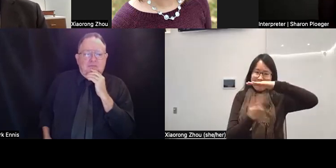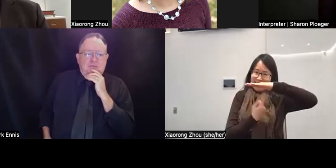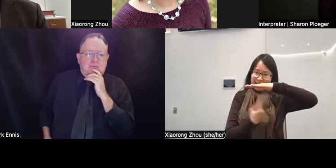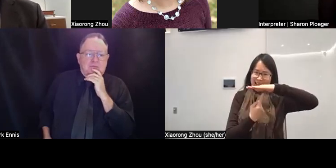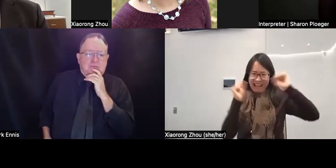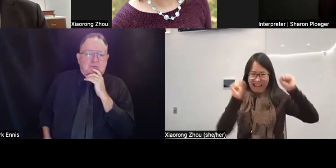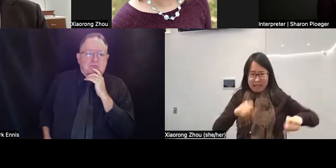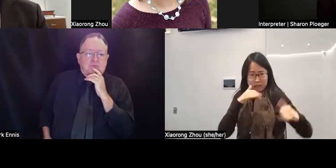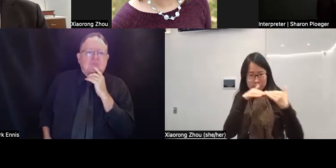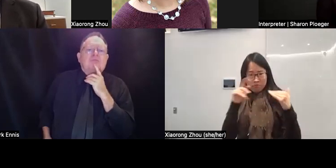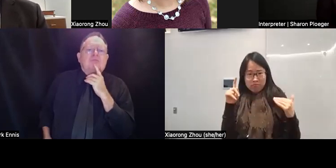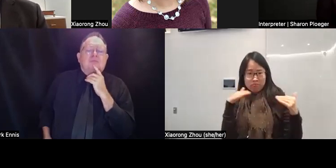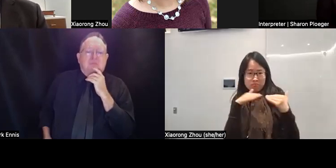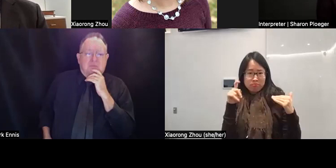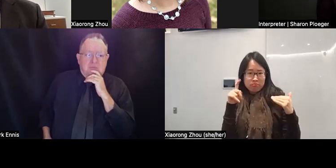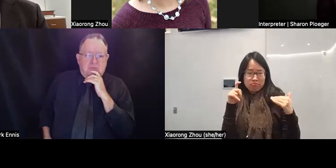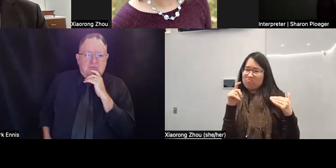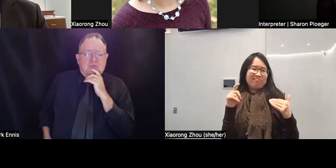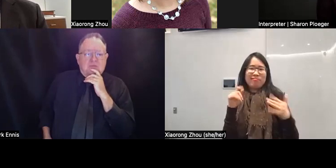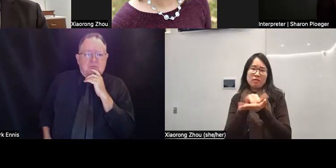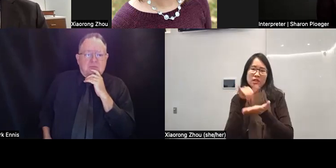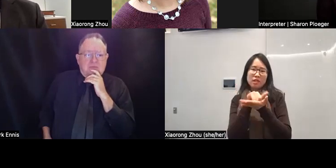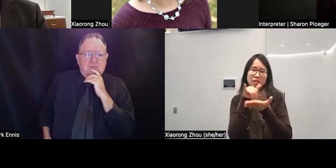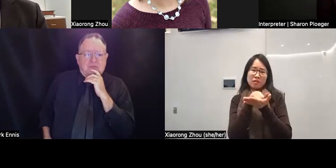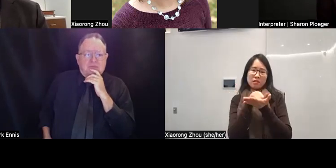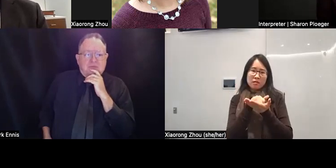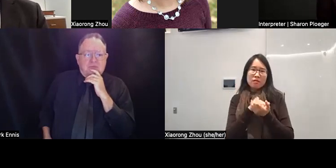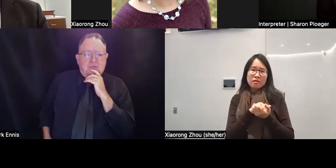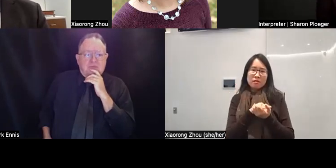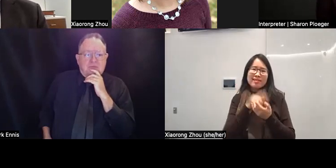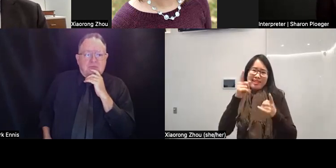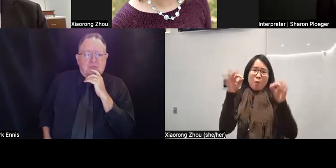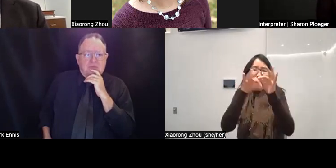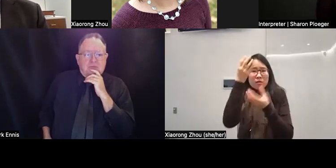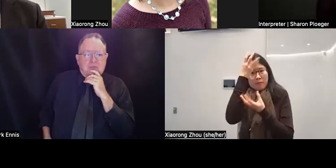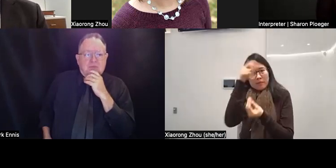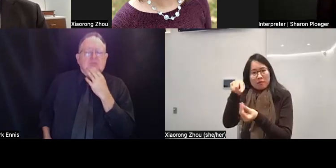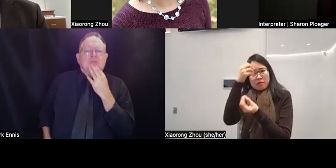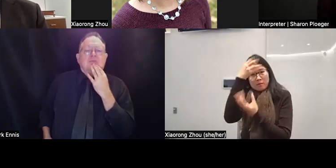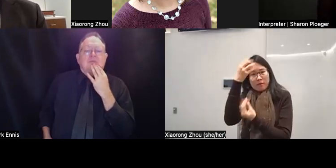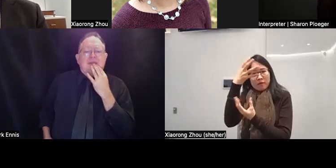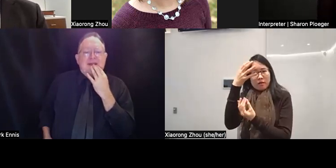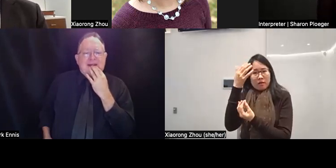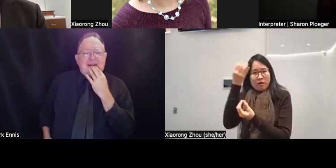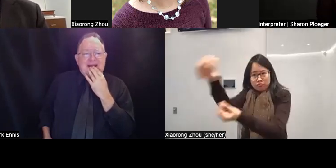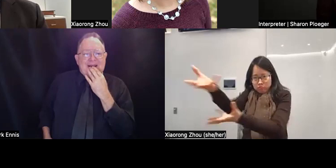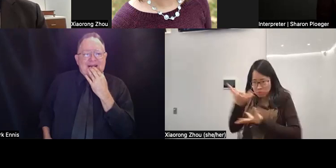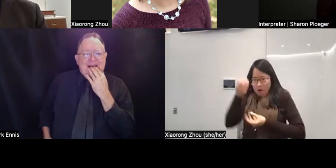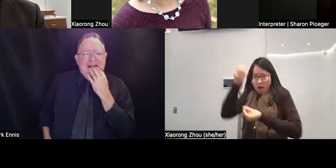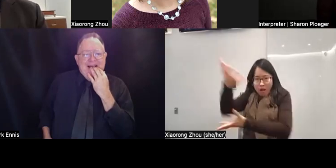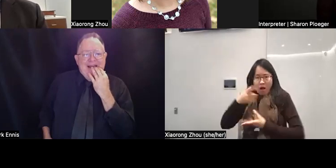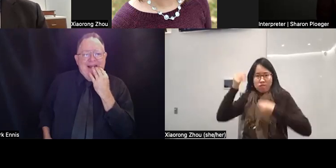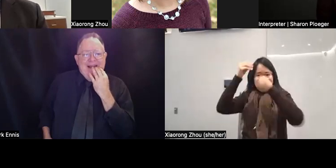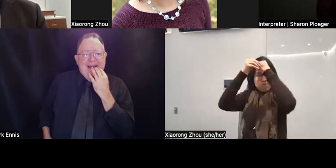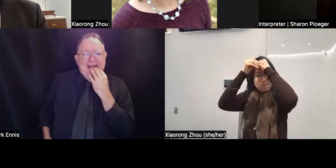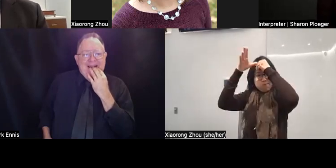people. That should not matter what their hearing status is as to what they learn. They shouldn't be isolated. They should have the opportunity to learn